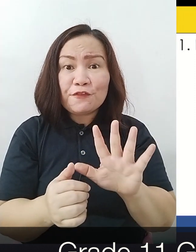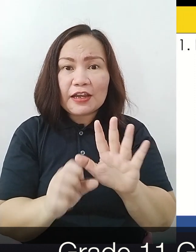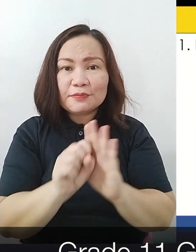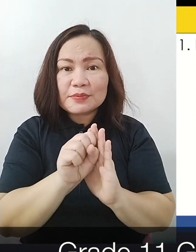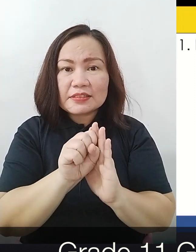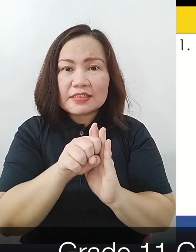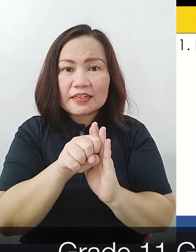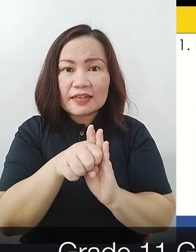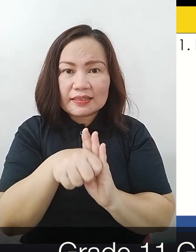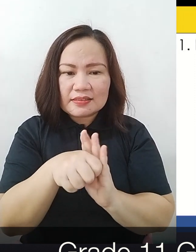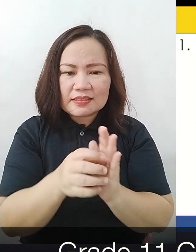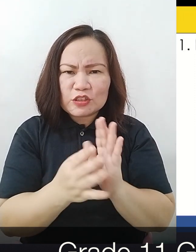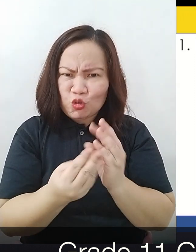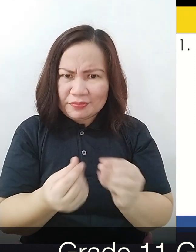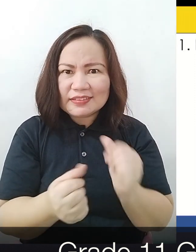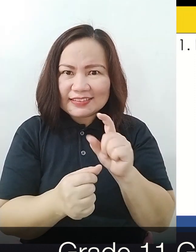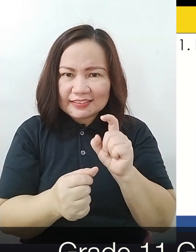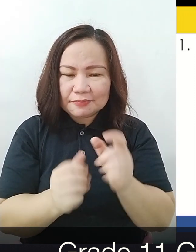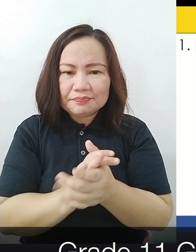that.